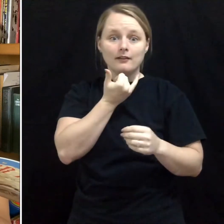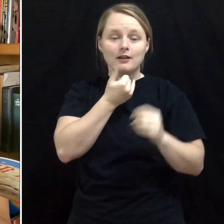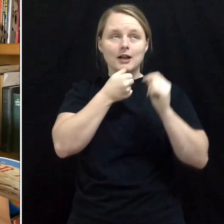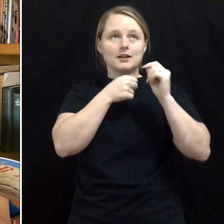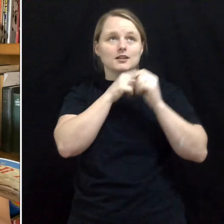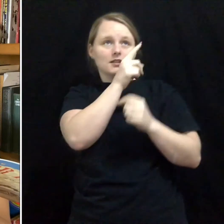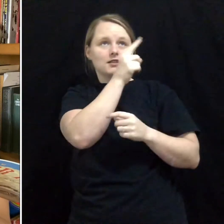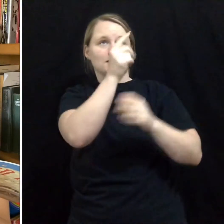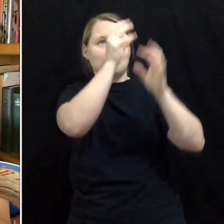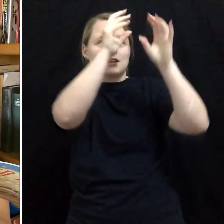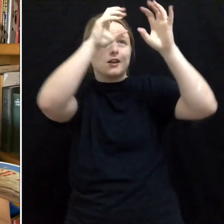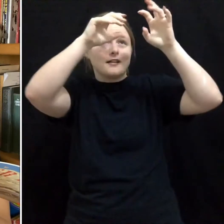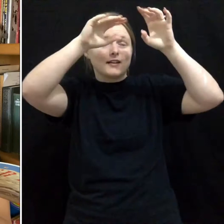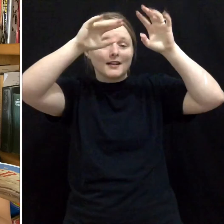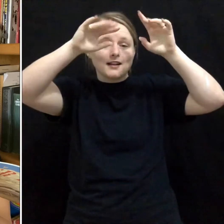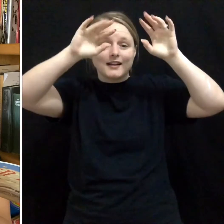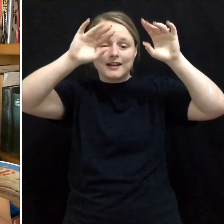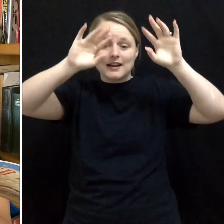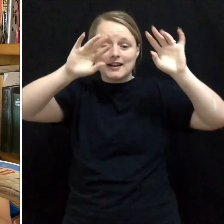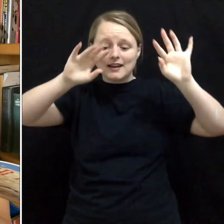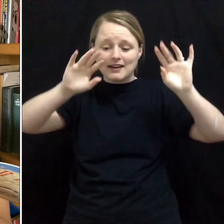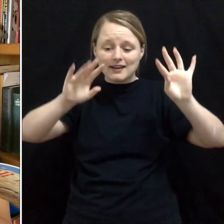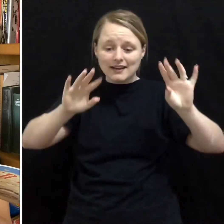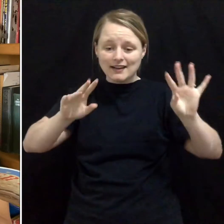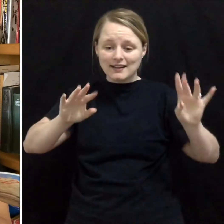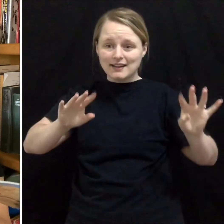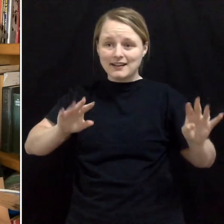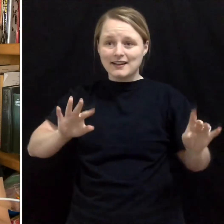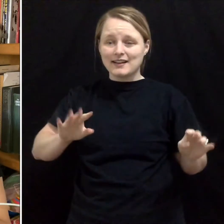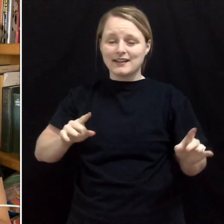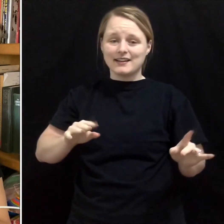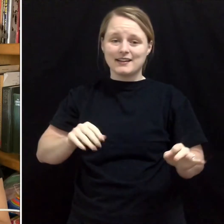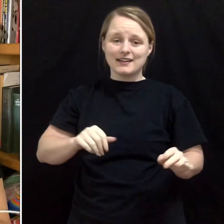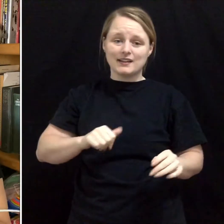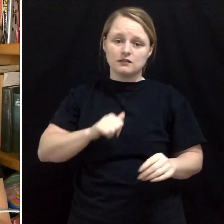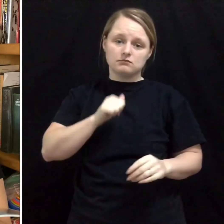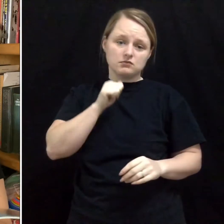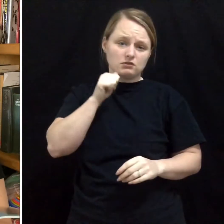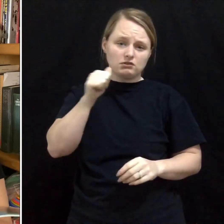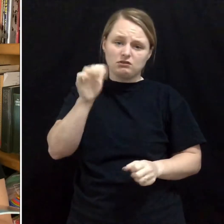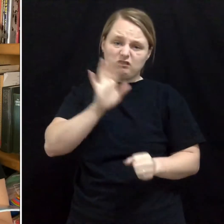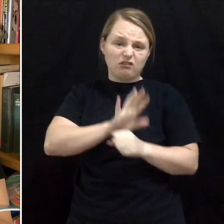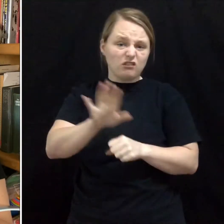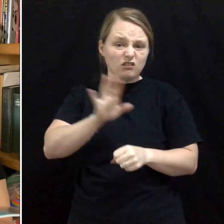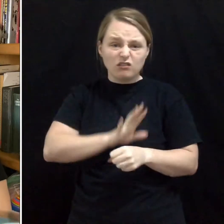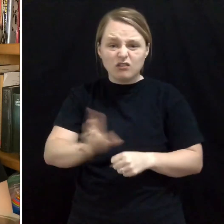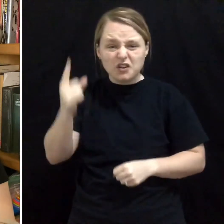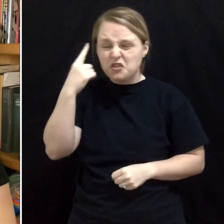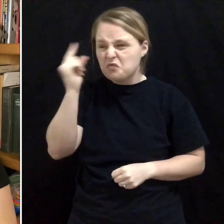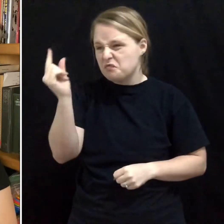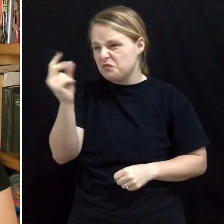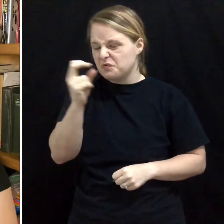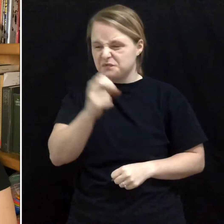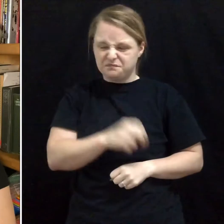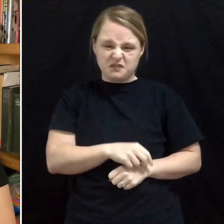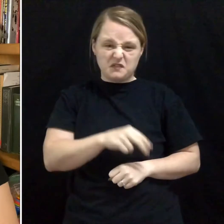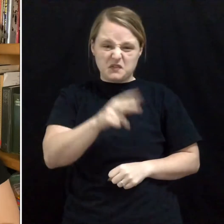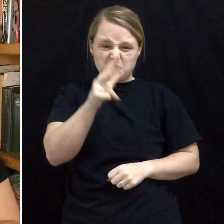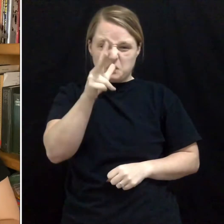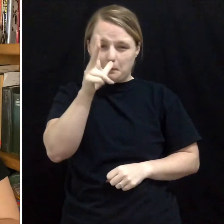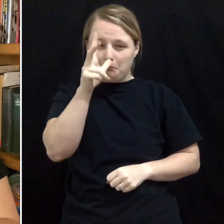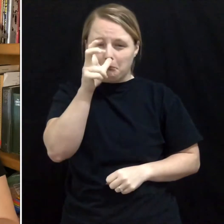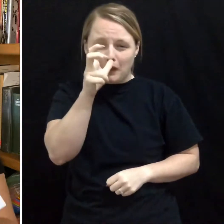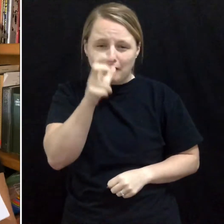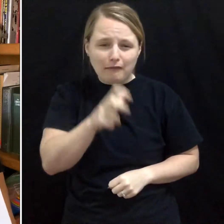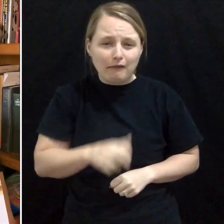Gentle rain began to fall, but anyone looking could see there was not enough moisture to refresh 2 ants, let